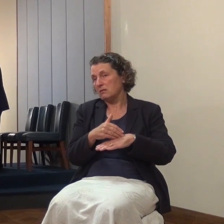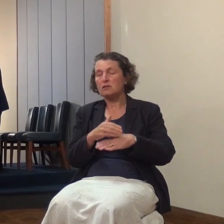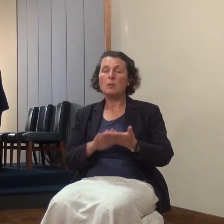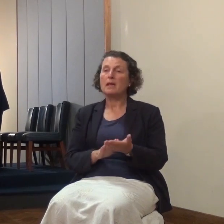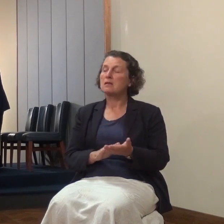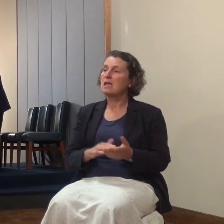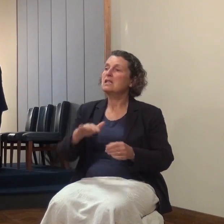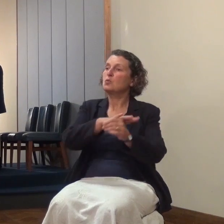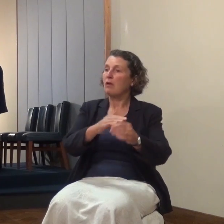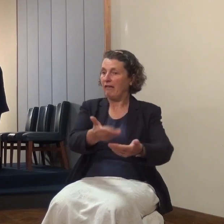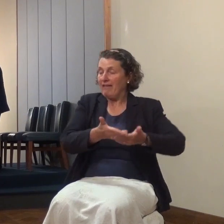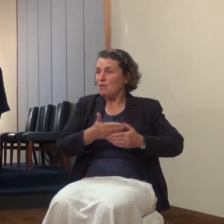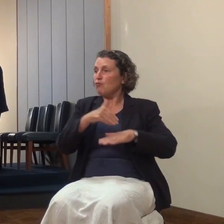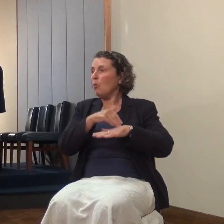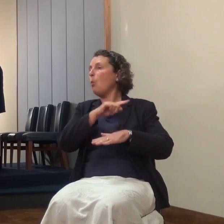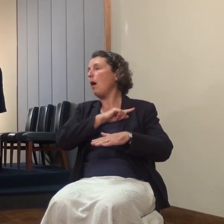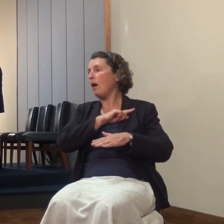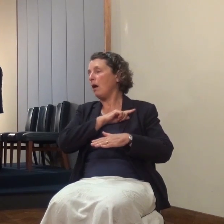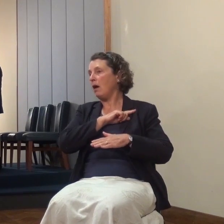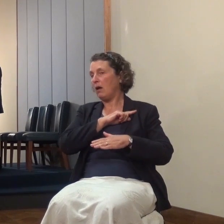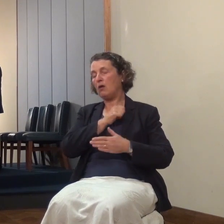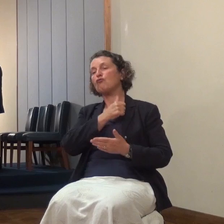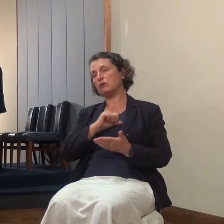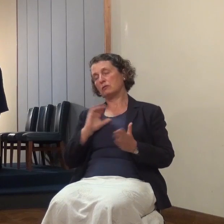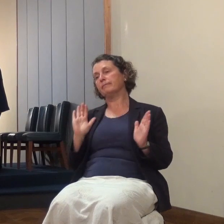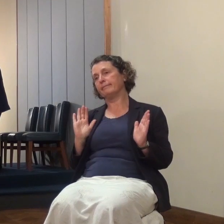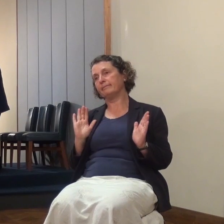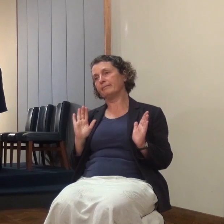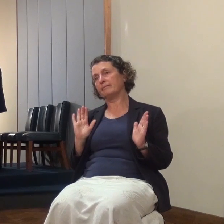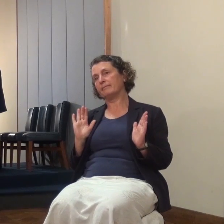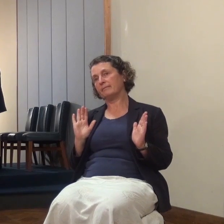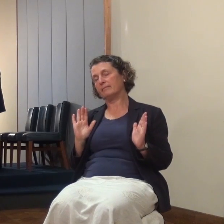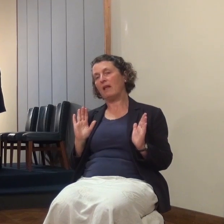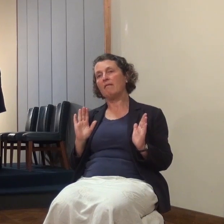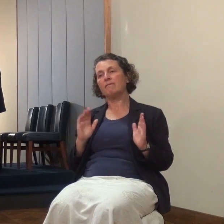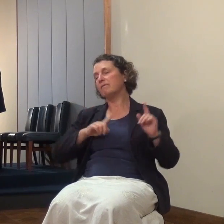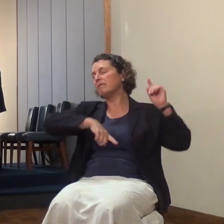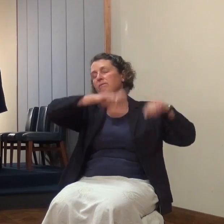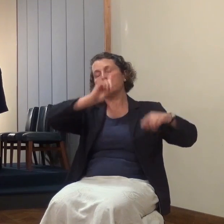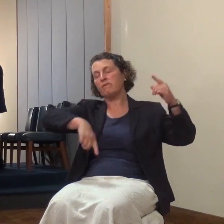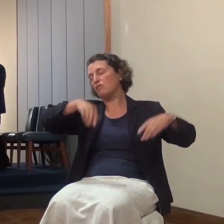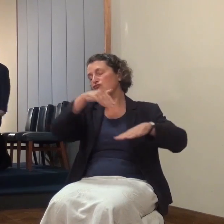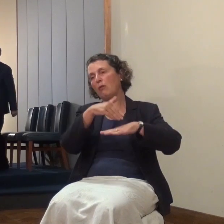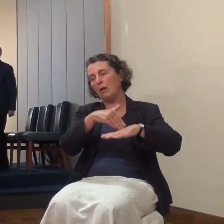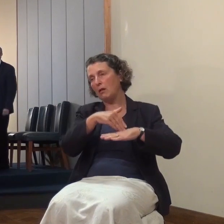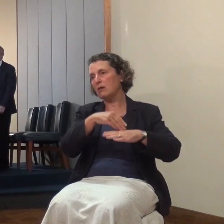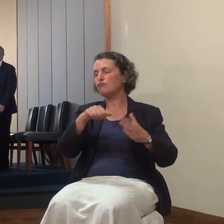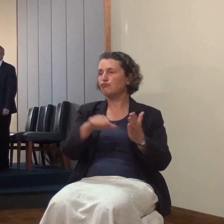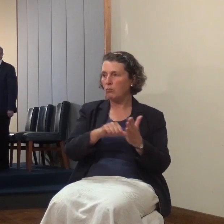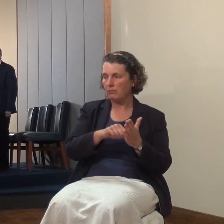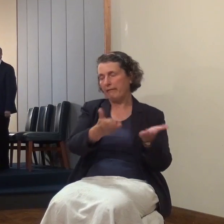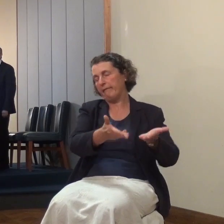Christian. These troubles, trials and afflictions, which come in various packages, these are the